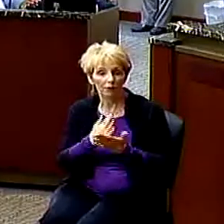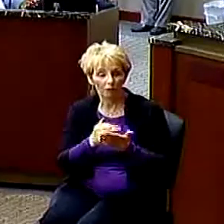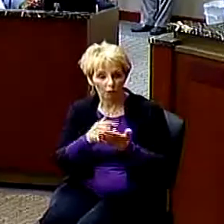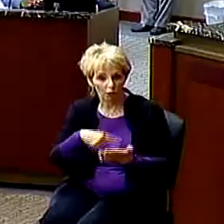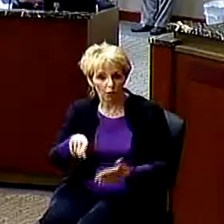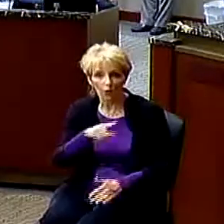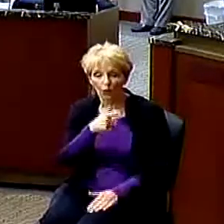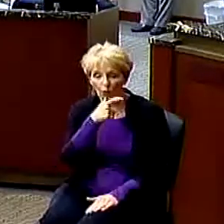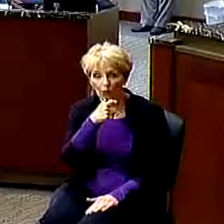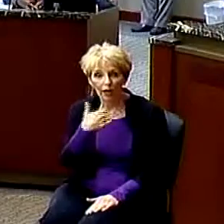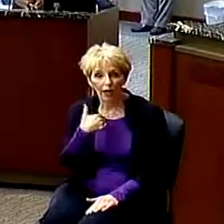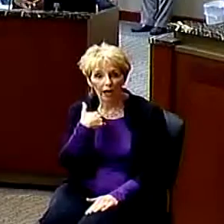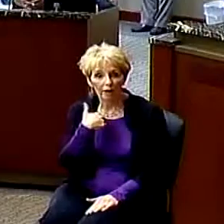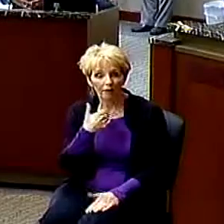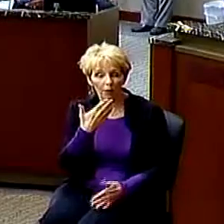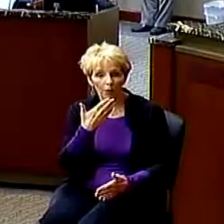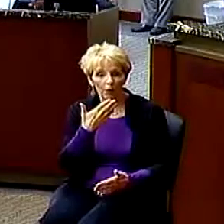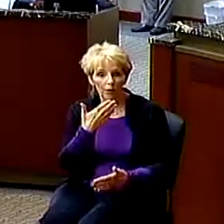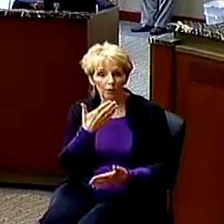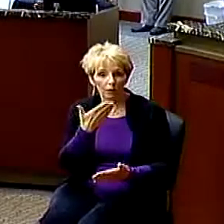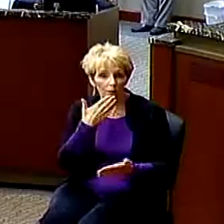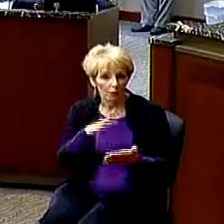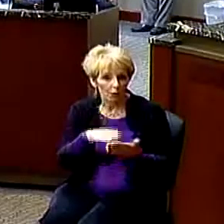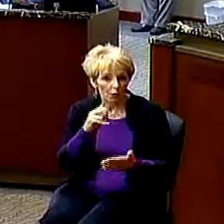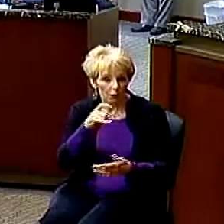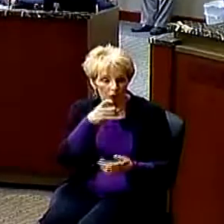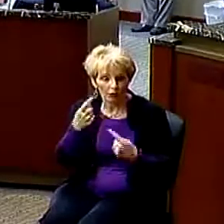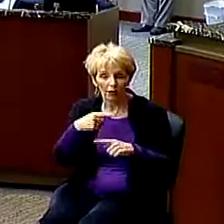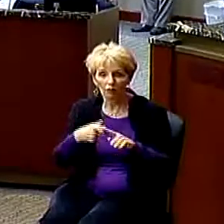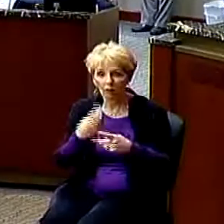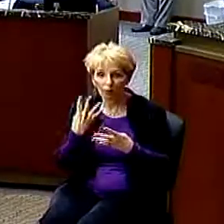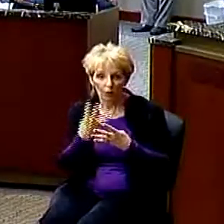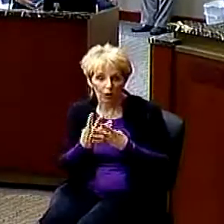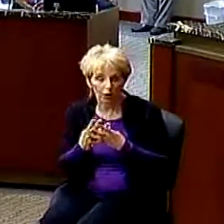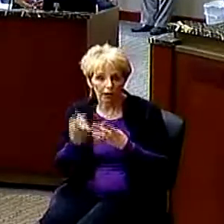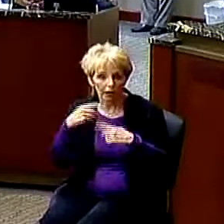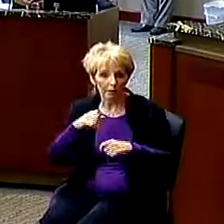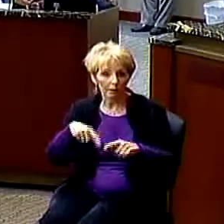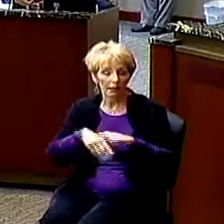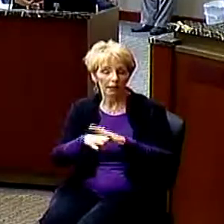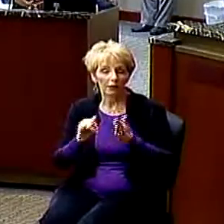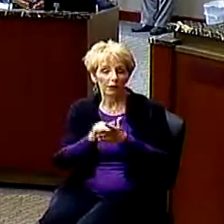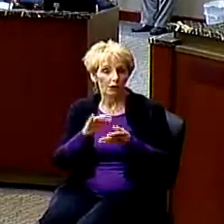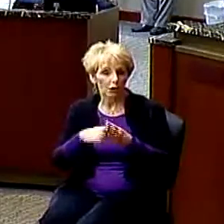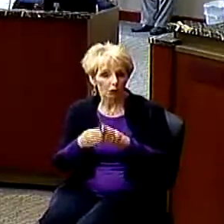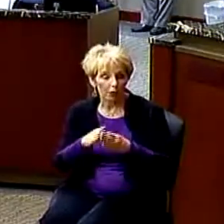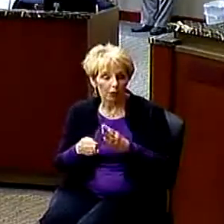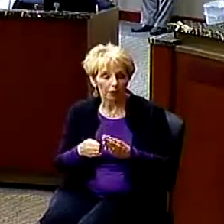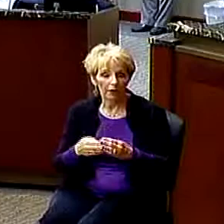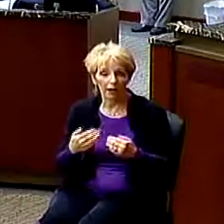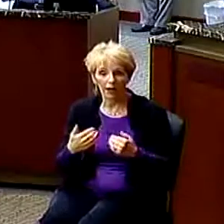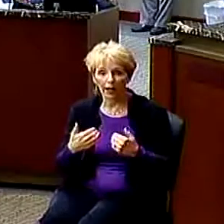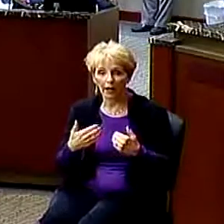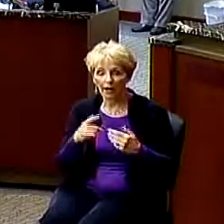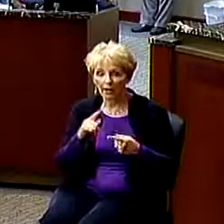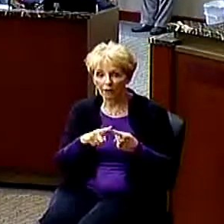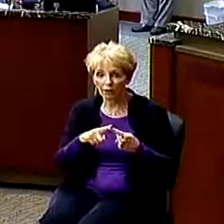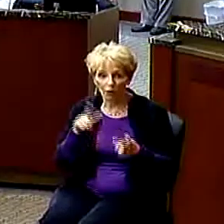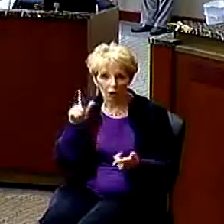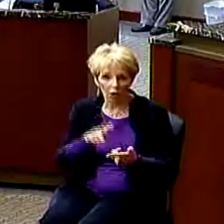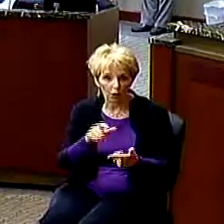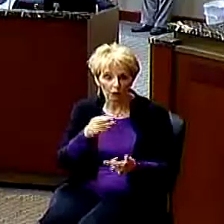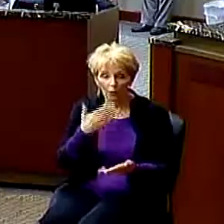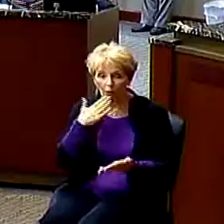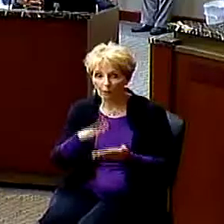those who have poor credit, some who are coming out of prison, coming back into the community, have either no credit or